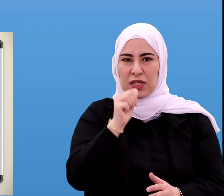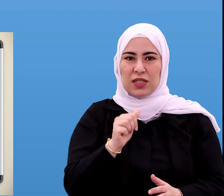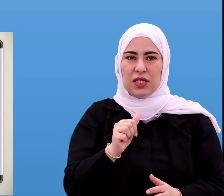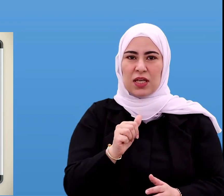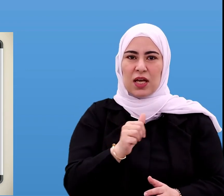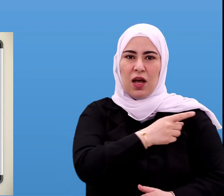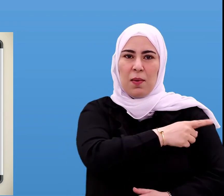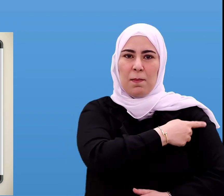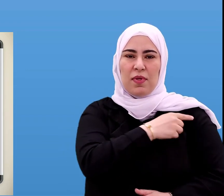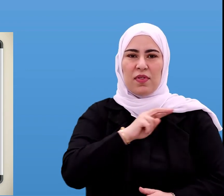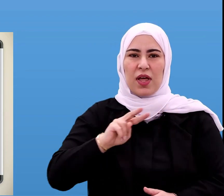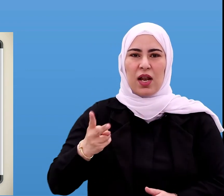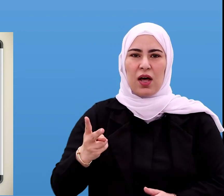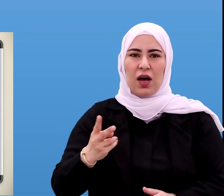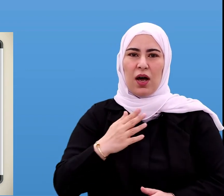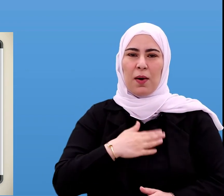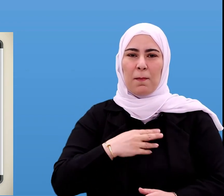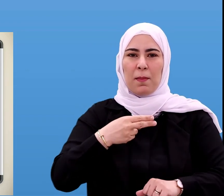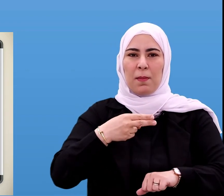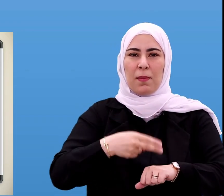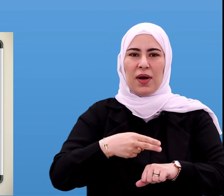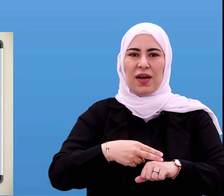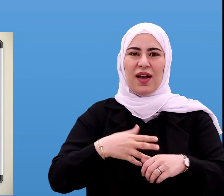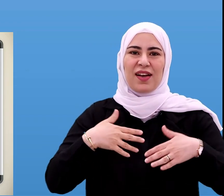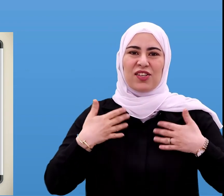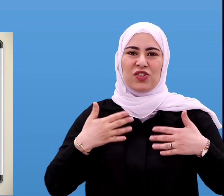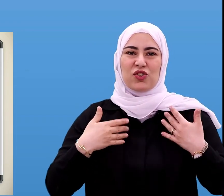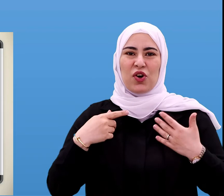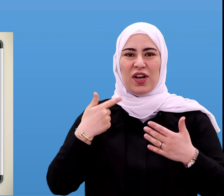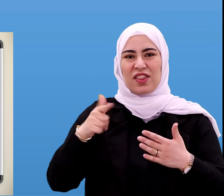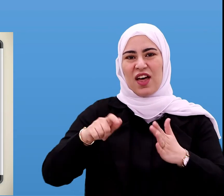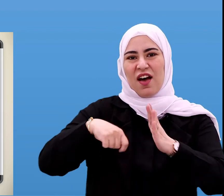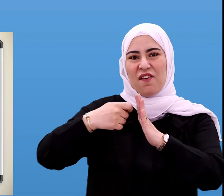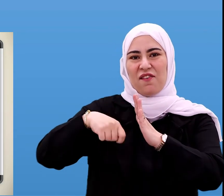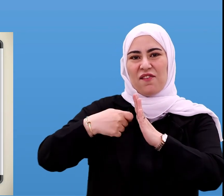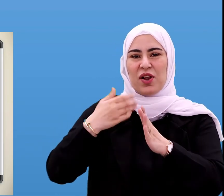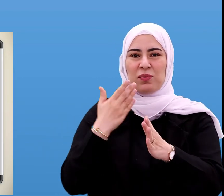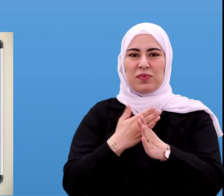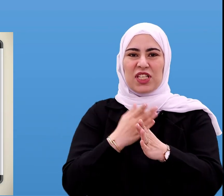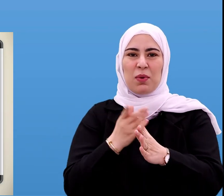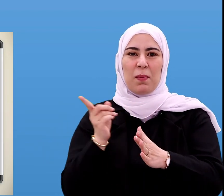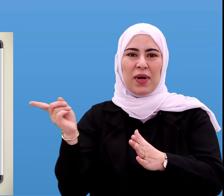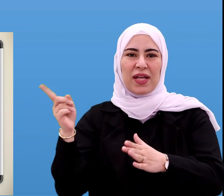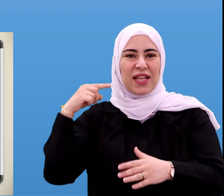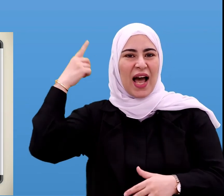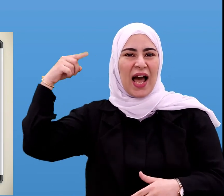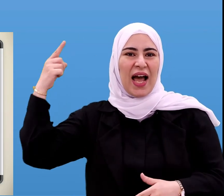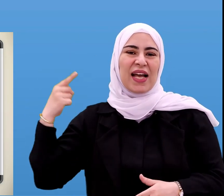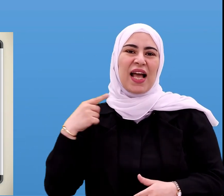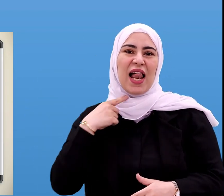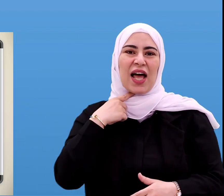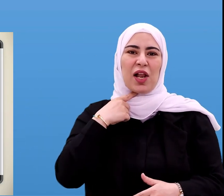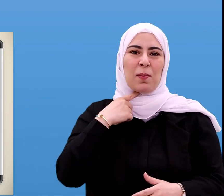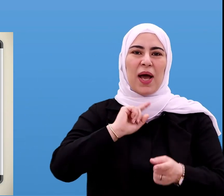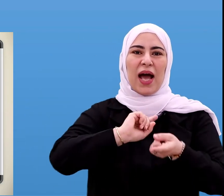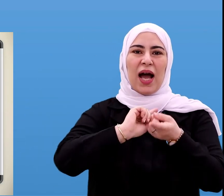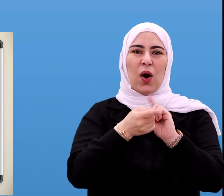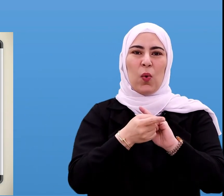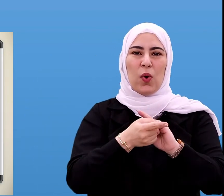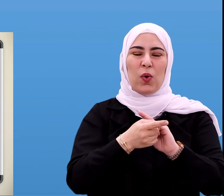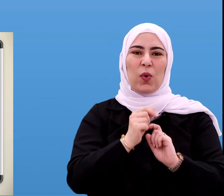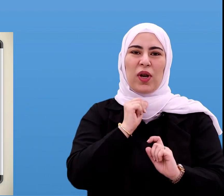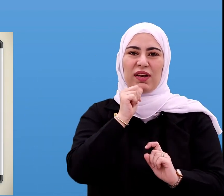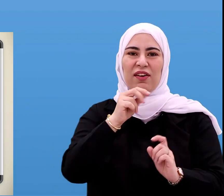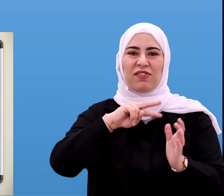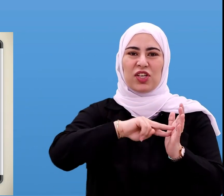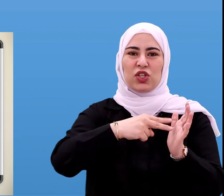my uncle enjoyed the film because it's a sci-fi film. If I want to turn this sentence from affirmative to negative, I